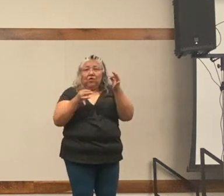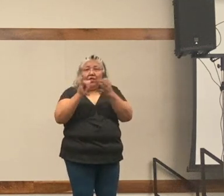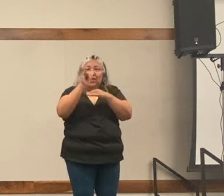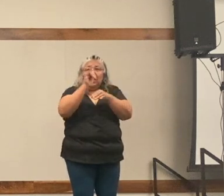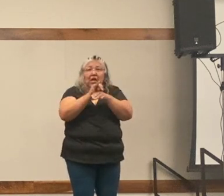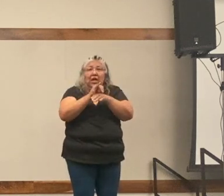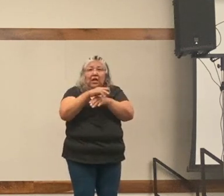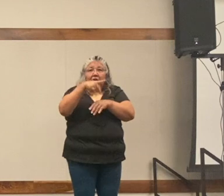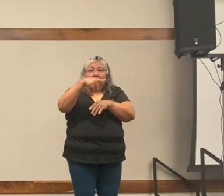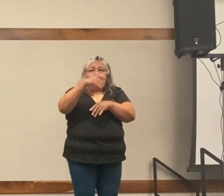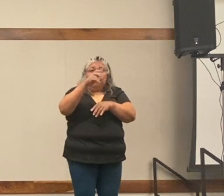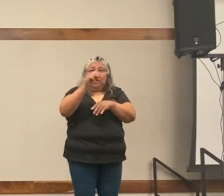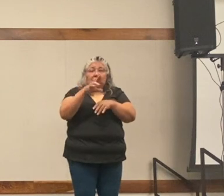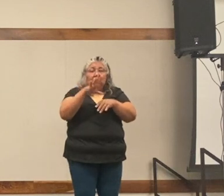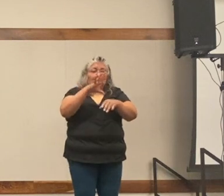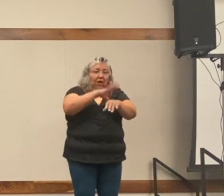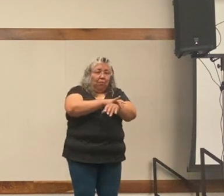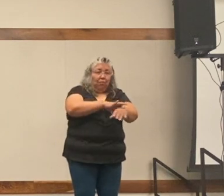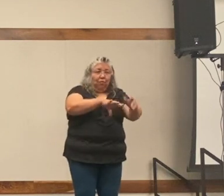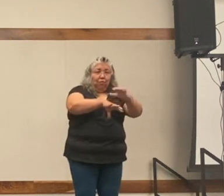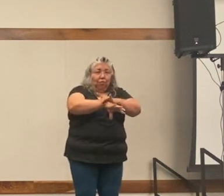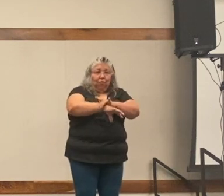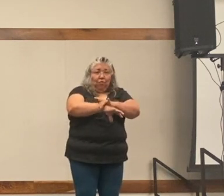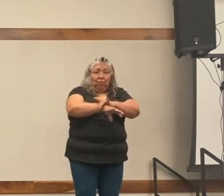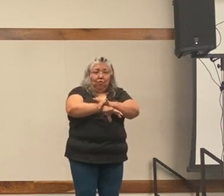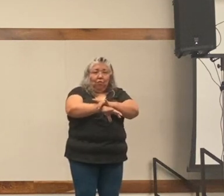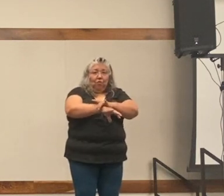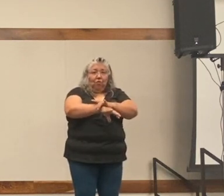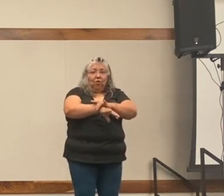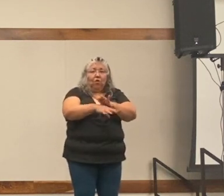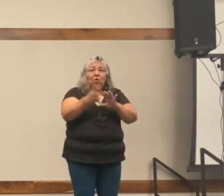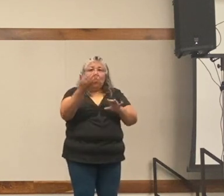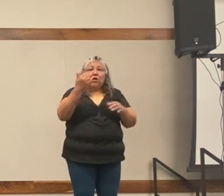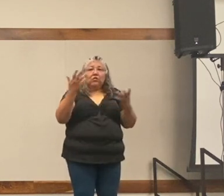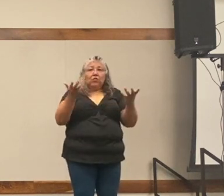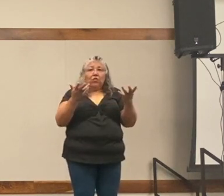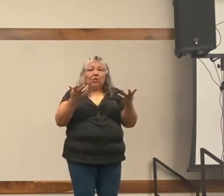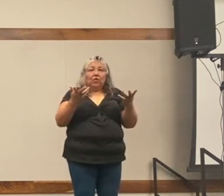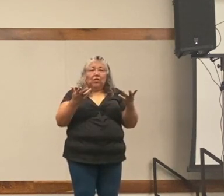night, Peter, bound with two chains, was what?